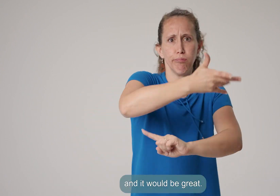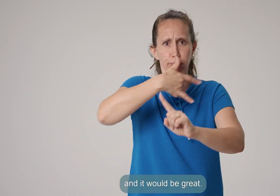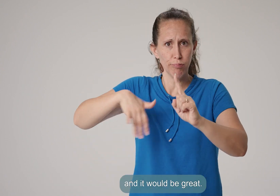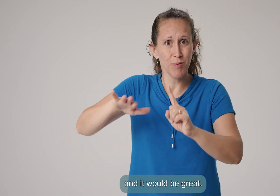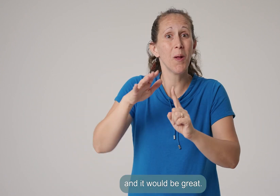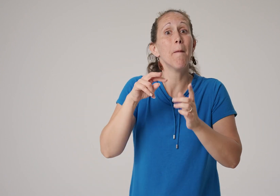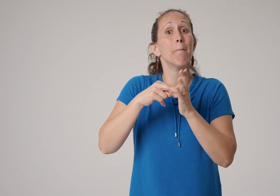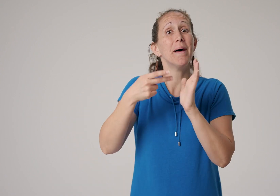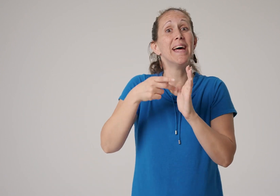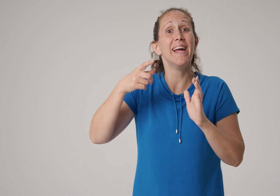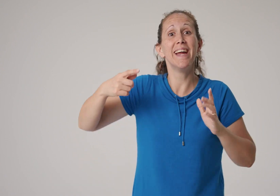be great.